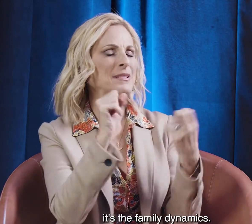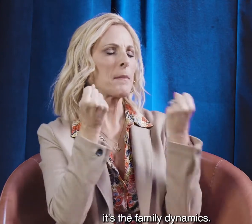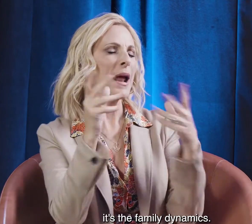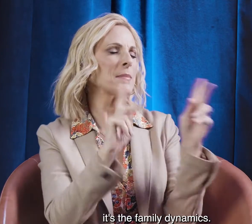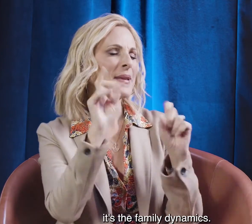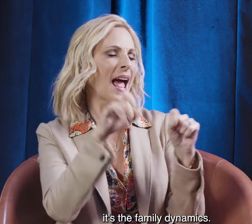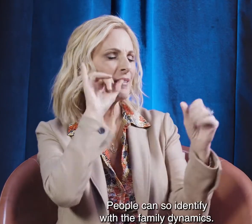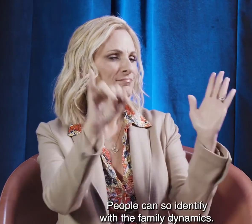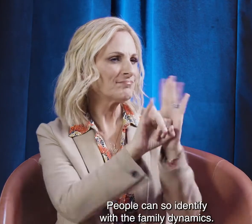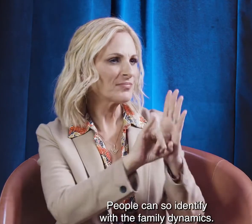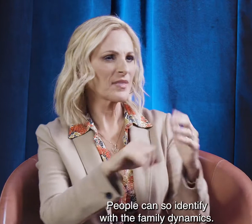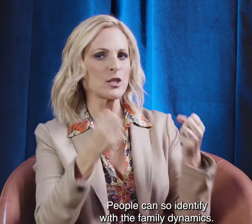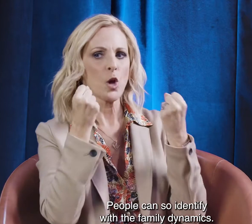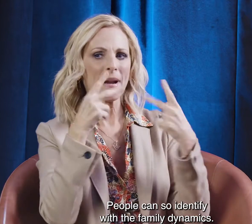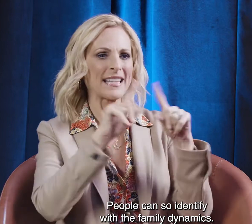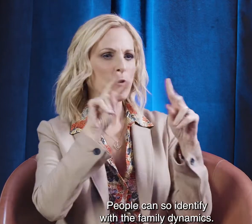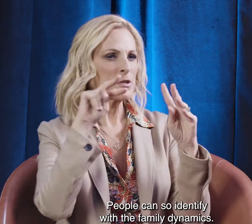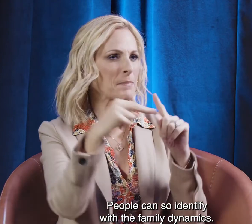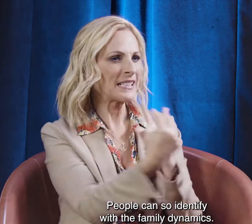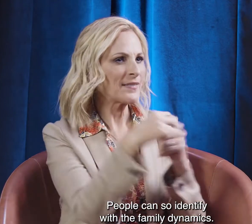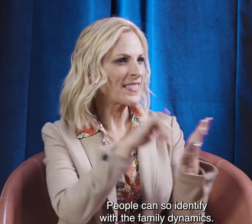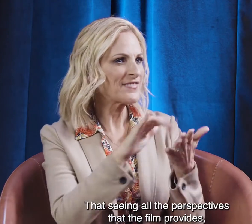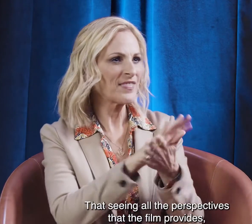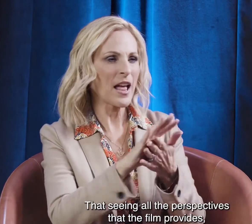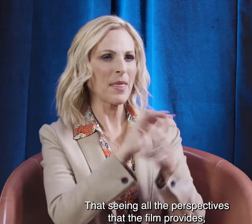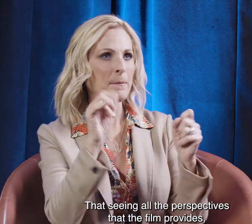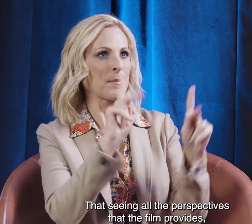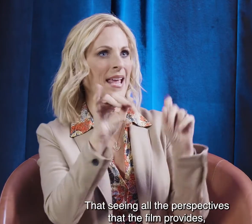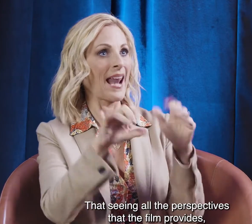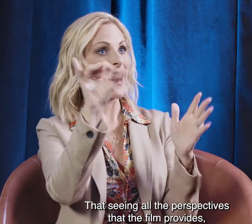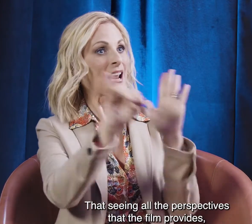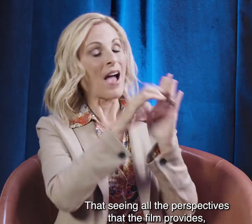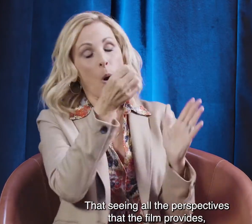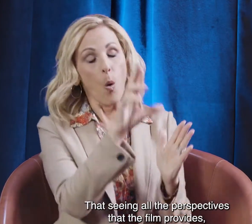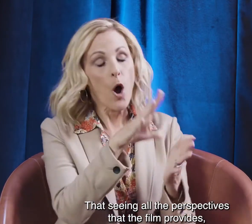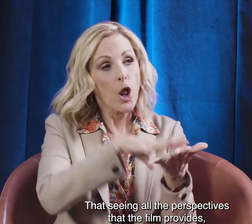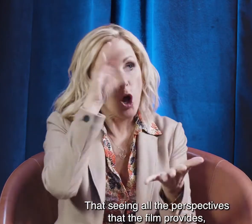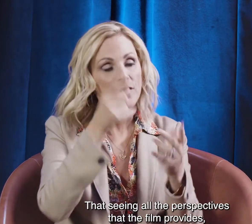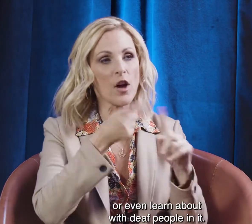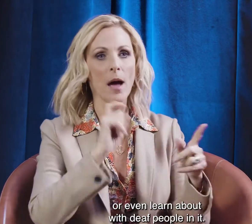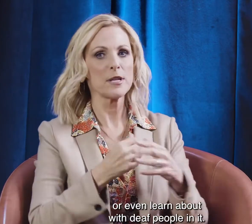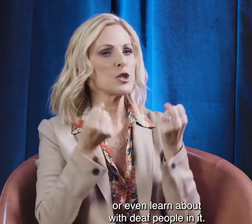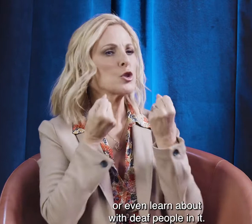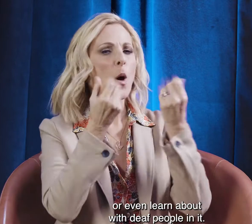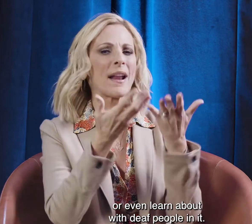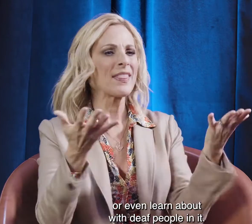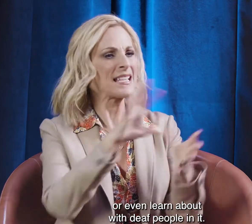the family dynamics. People can so identify with the family dynamics, that seeing all the perspectives that the film provides or even learn about with